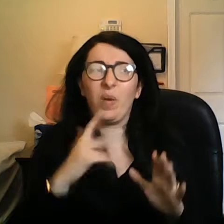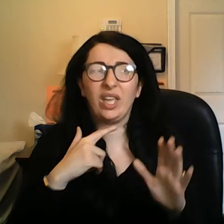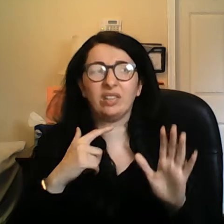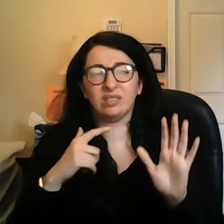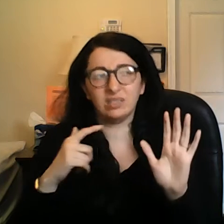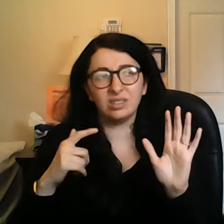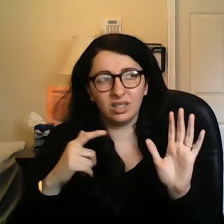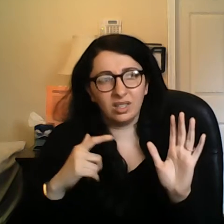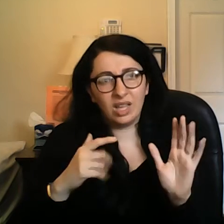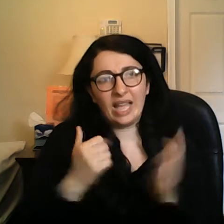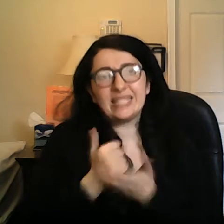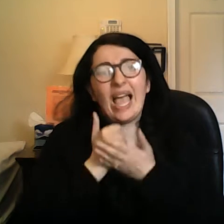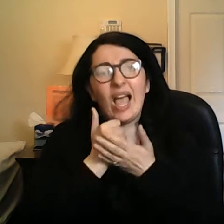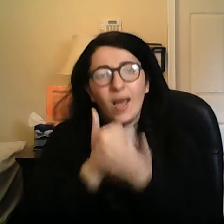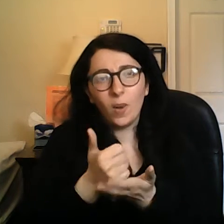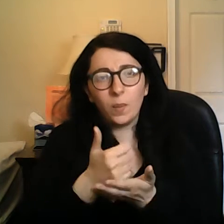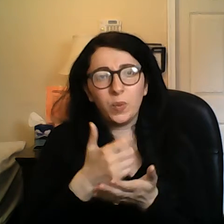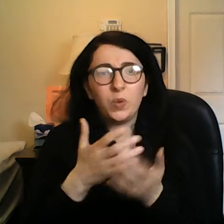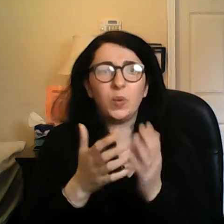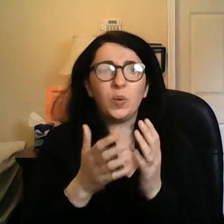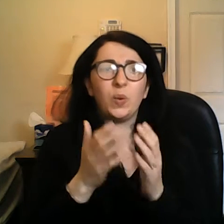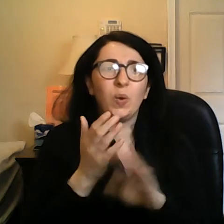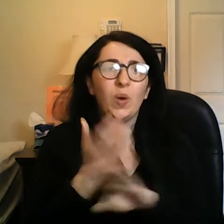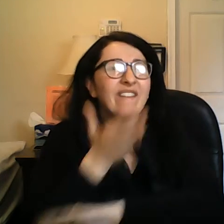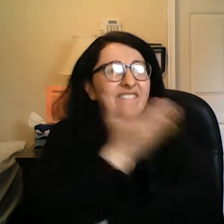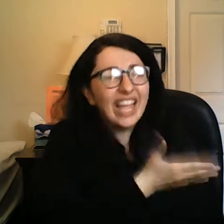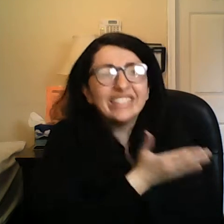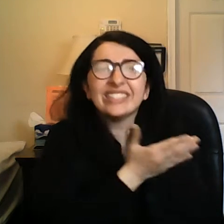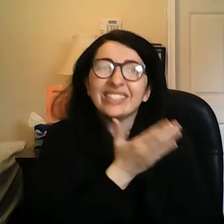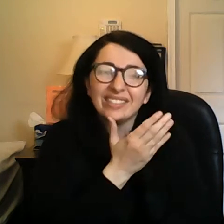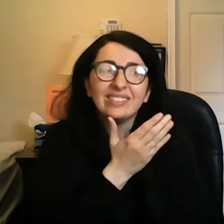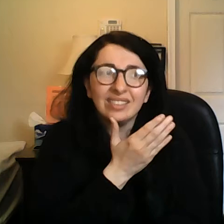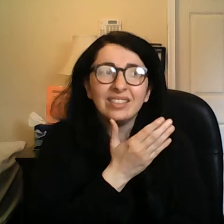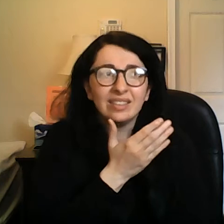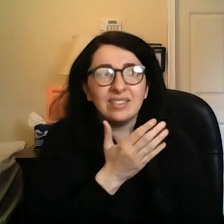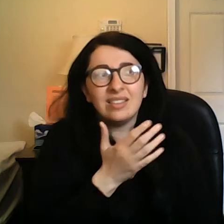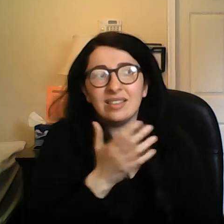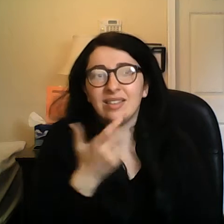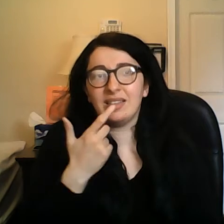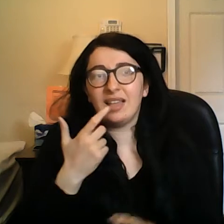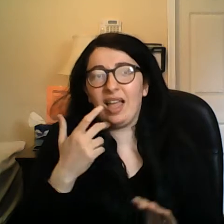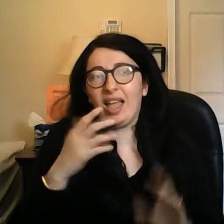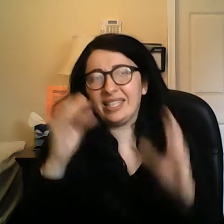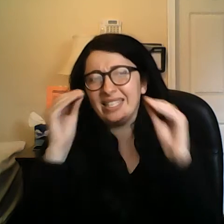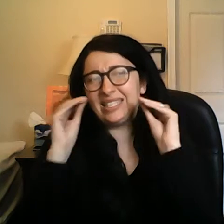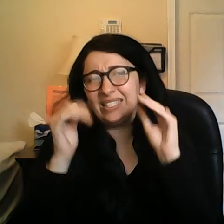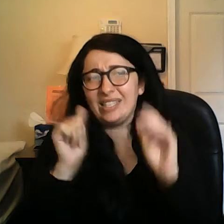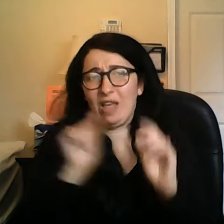really further your path into improving as a self-taught artist. It's not easy to be self-taught